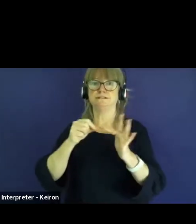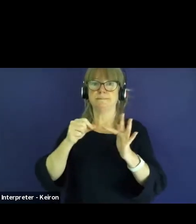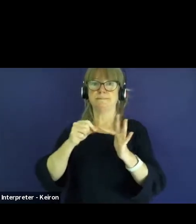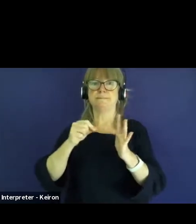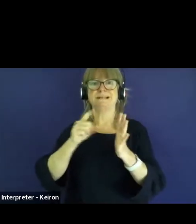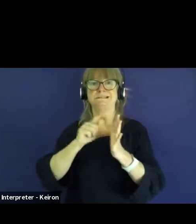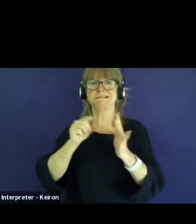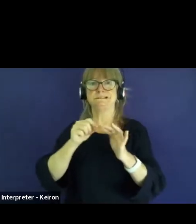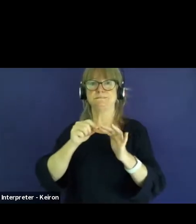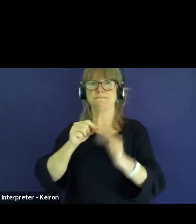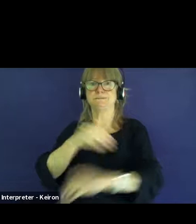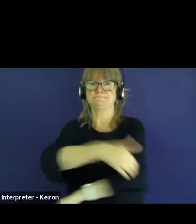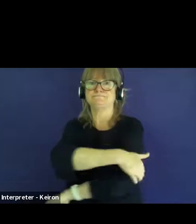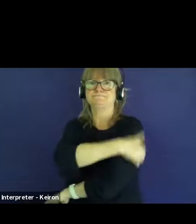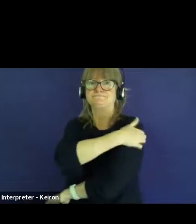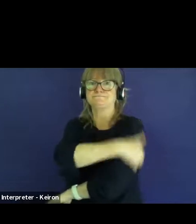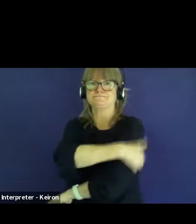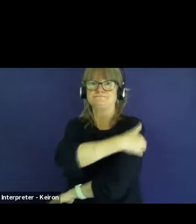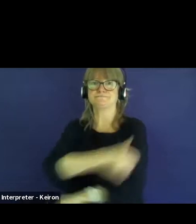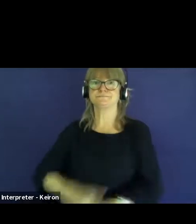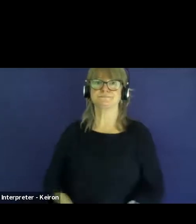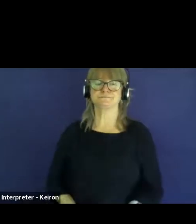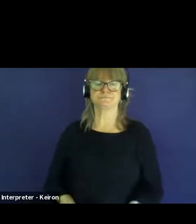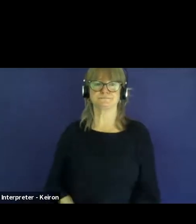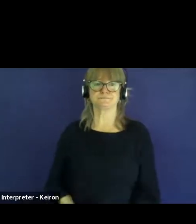these muscles here next.